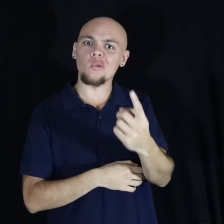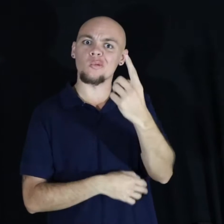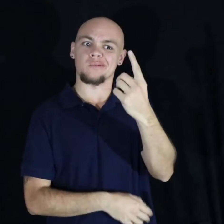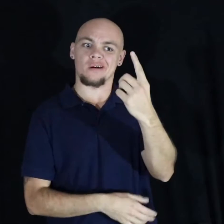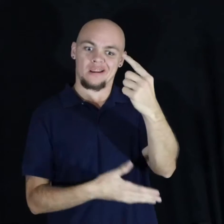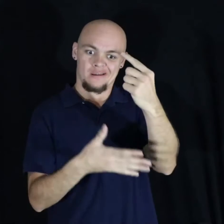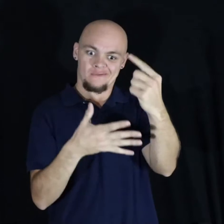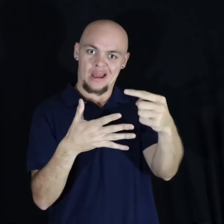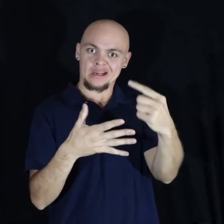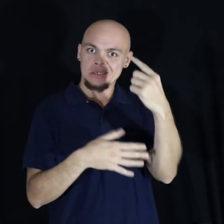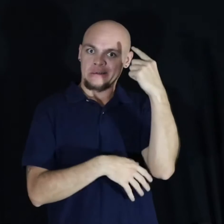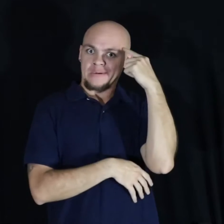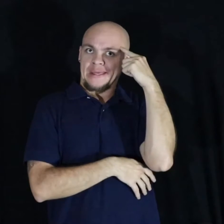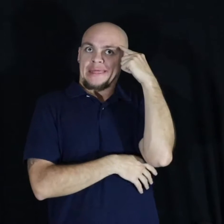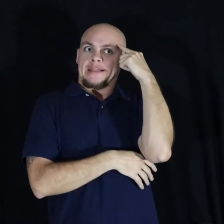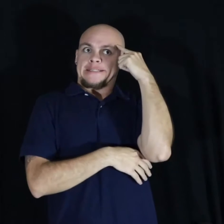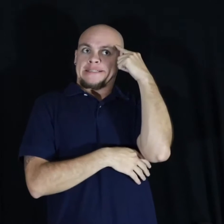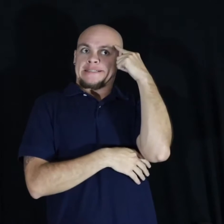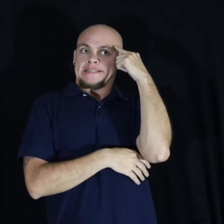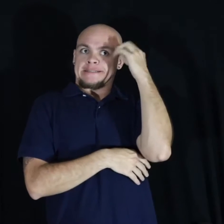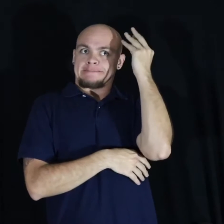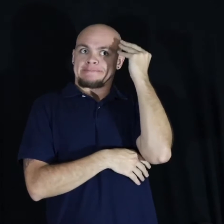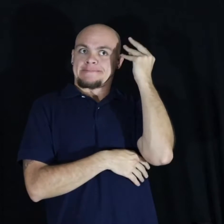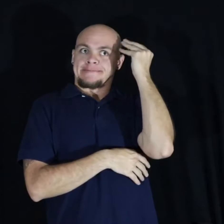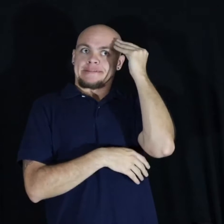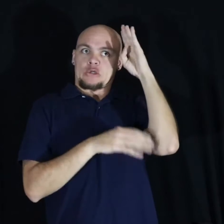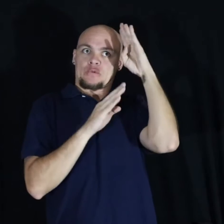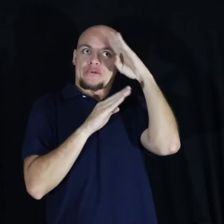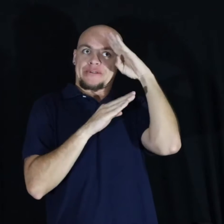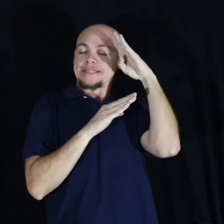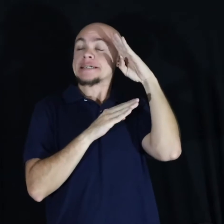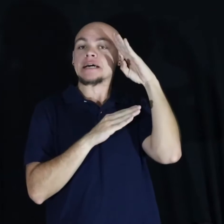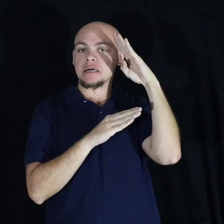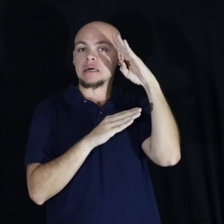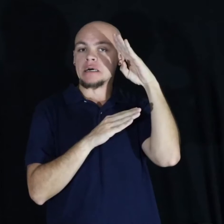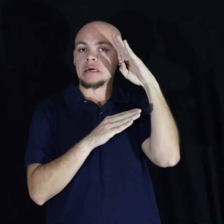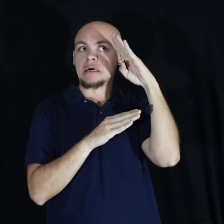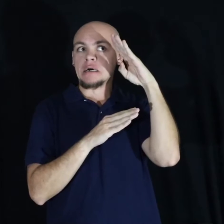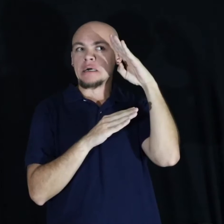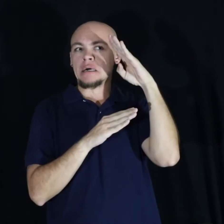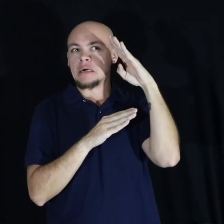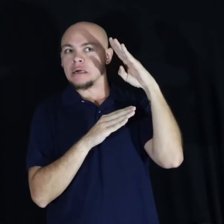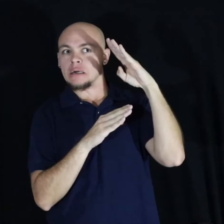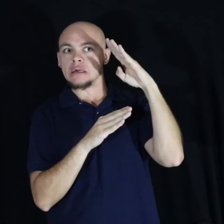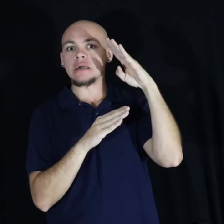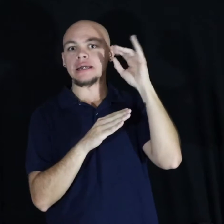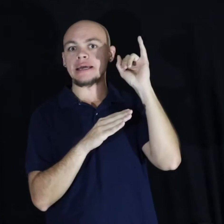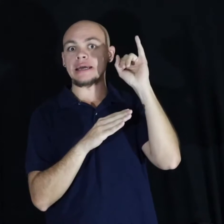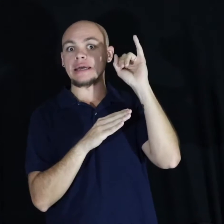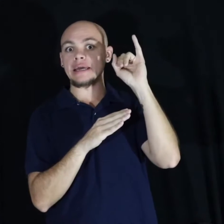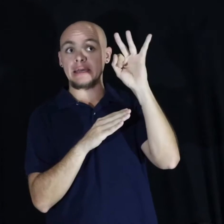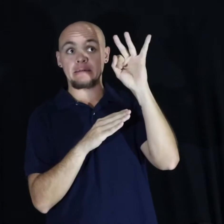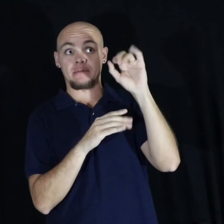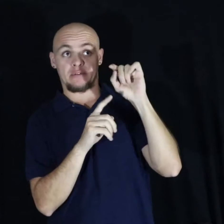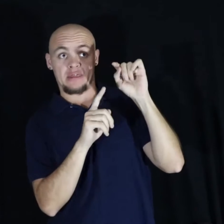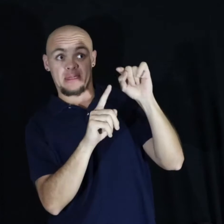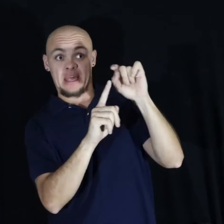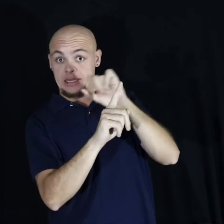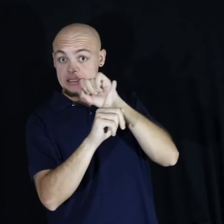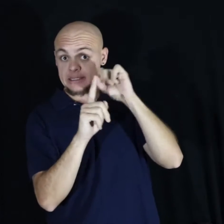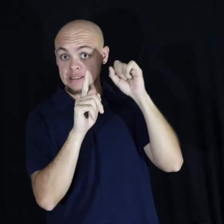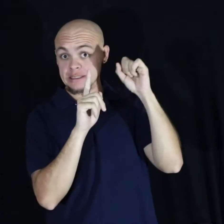we consciously or unconsciously take into account is evaluating how equipped we actually are in that